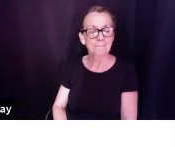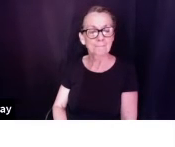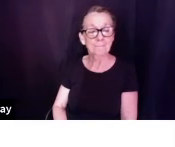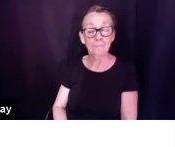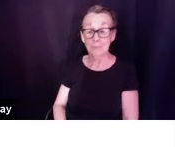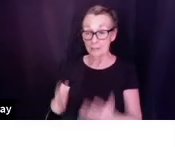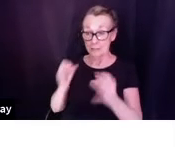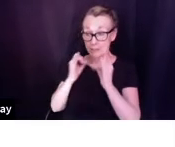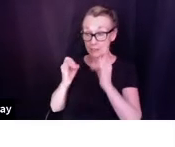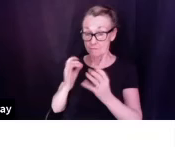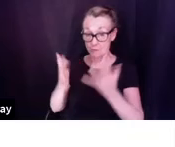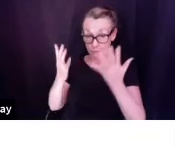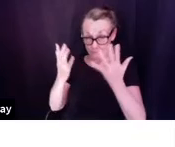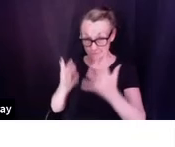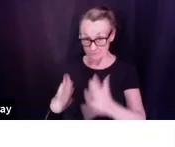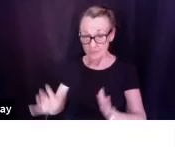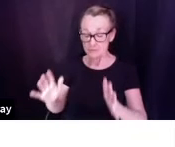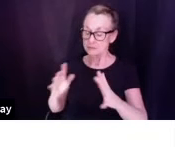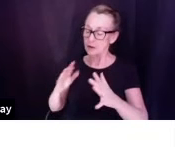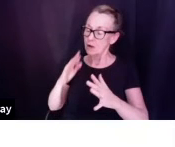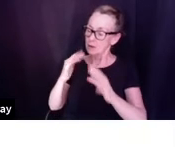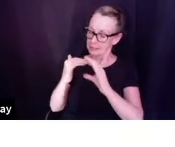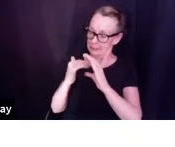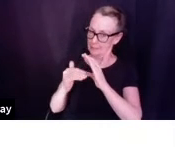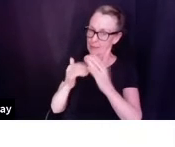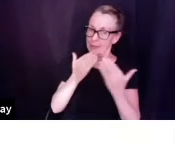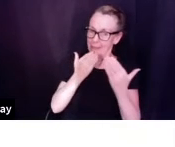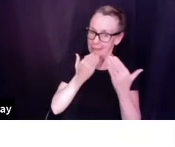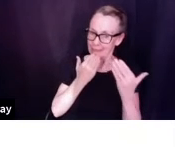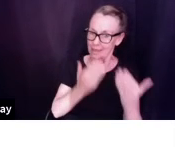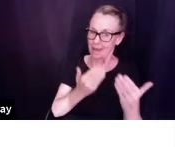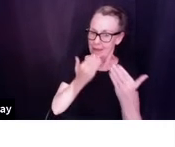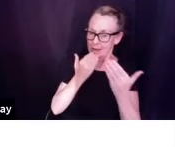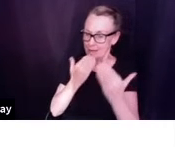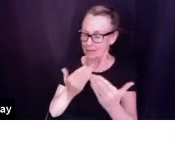After the interview, send thank you emails to all the interviewers